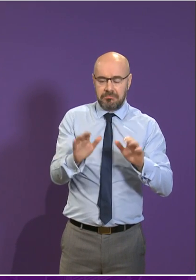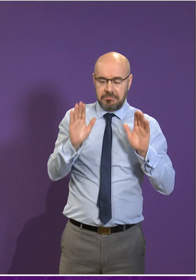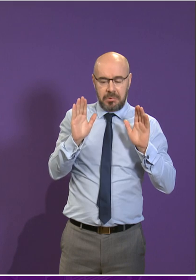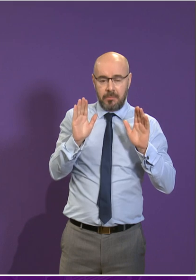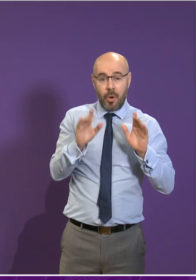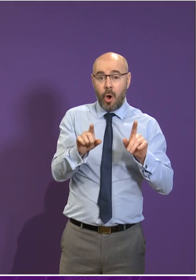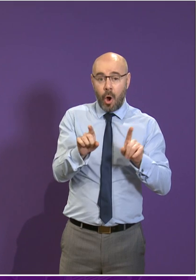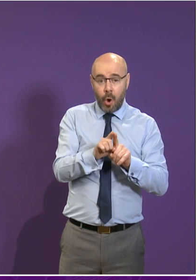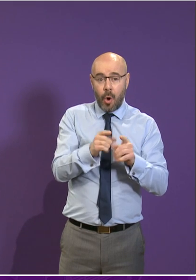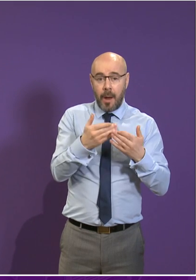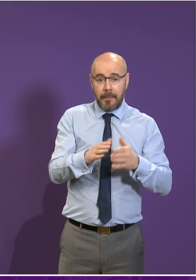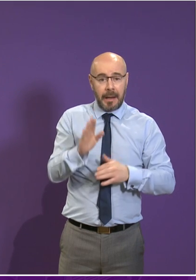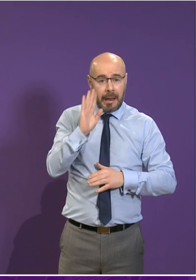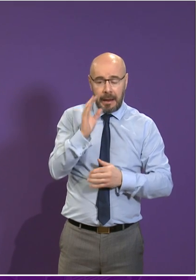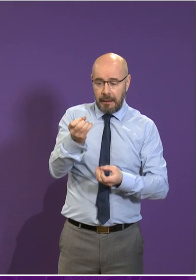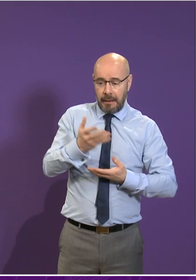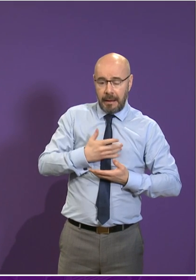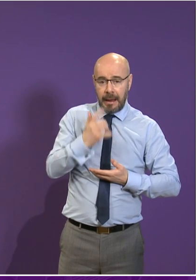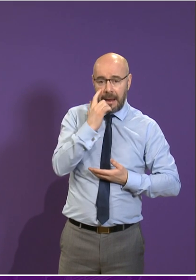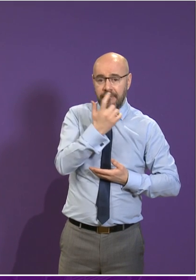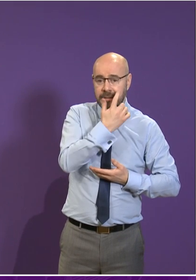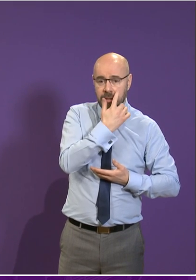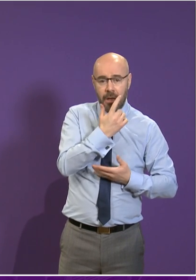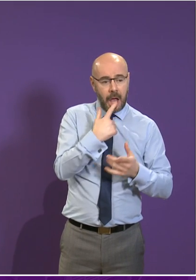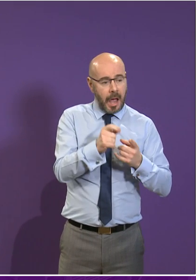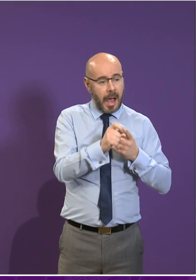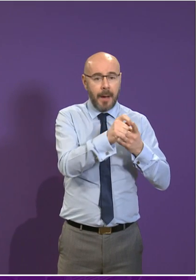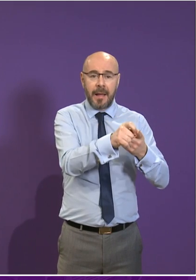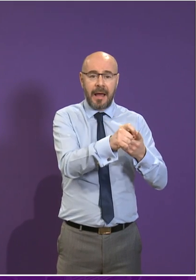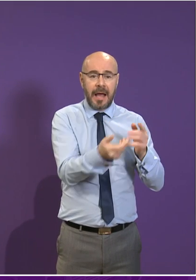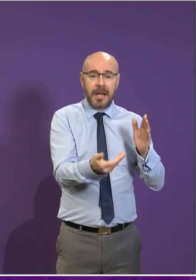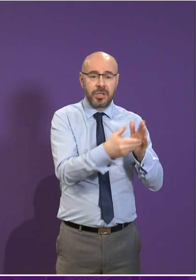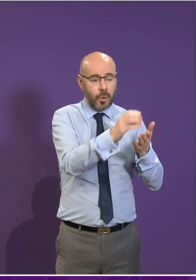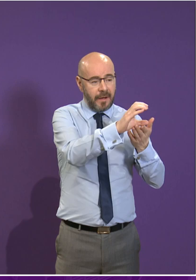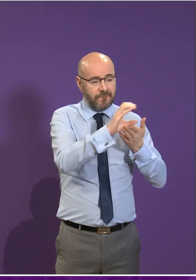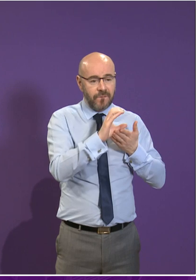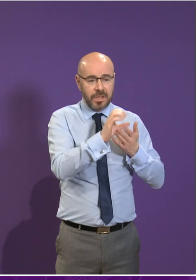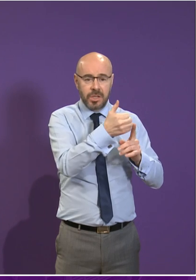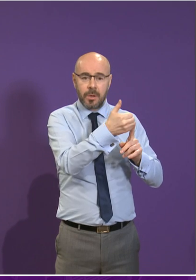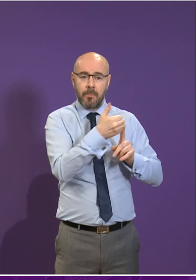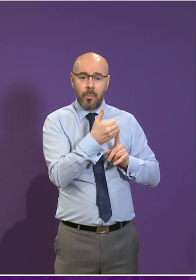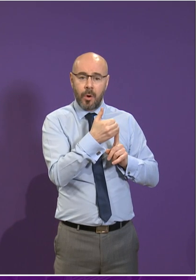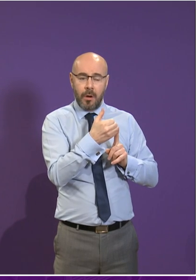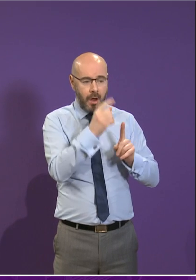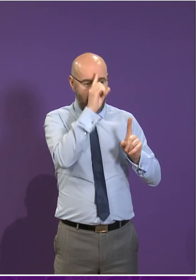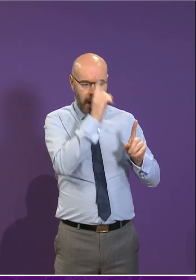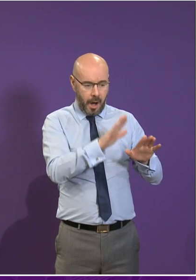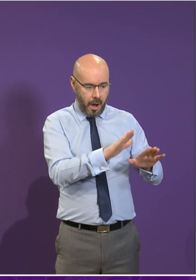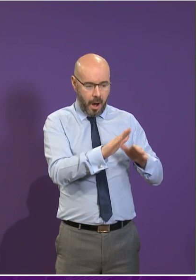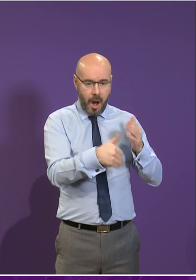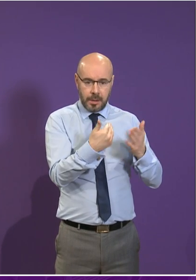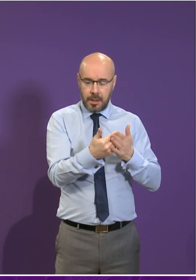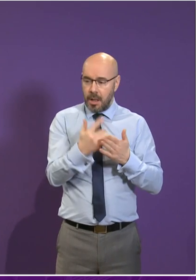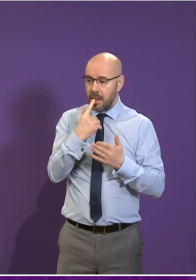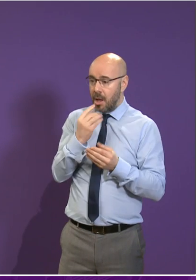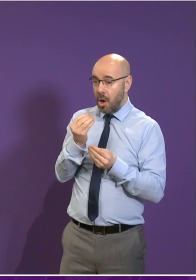heard that the application for additional funding for support can't be made until an offer from university has been made